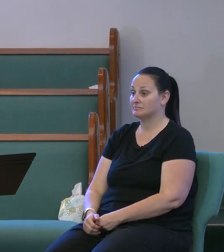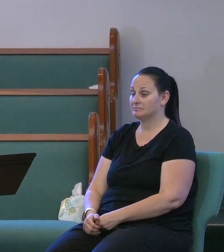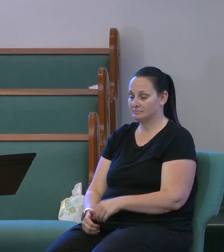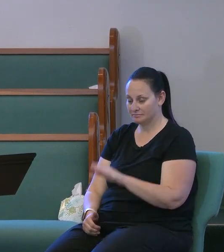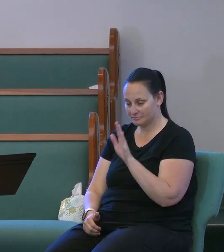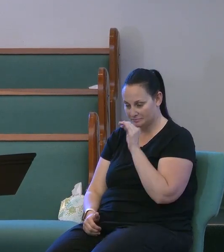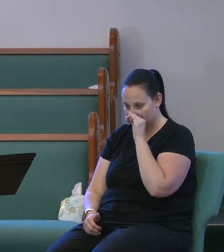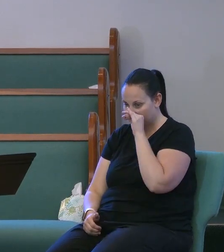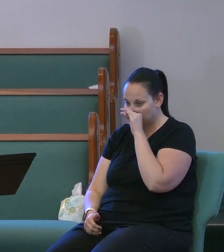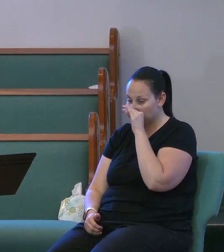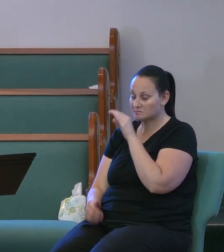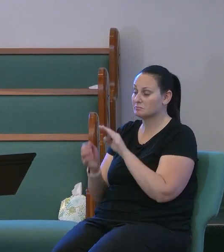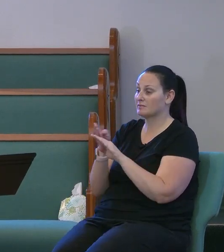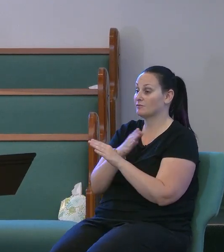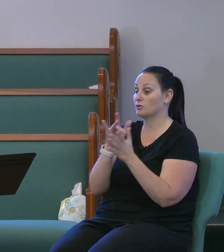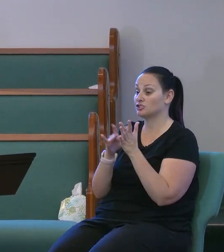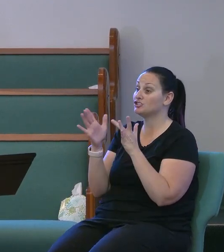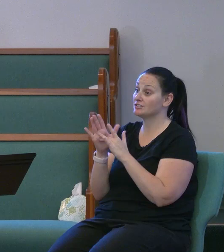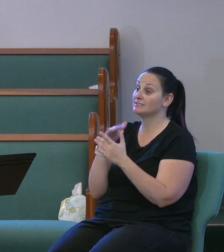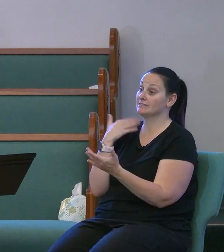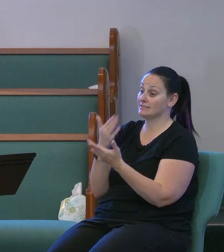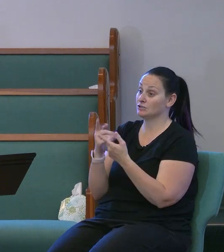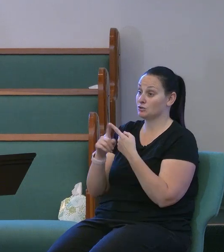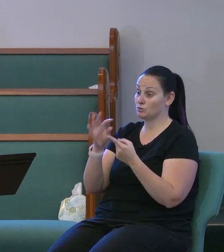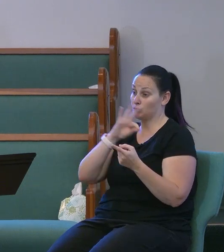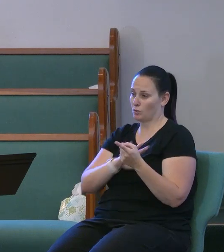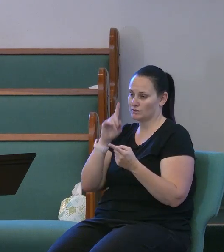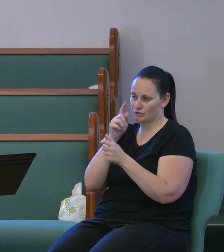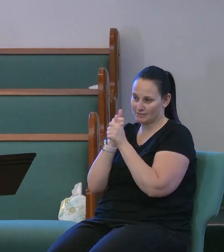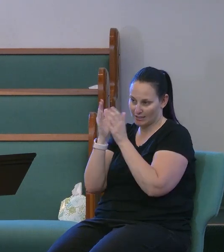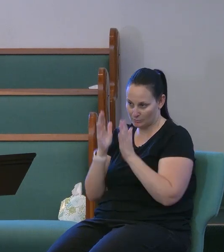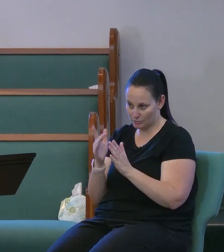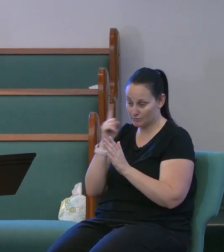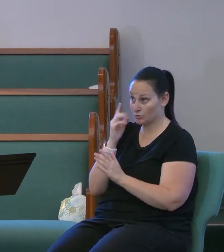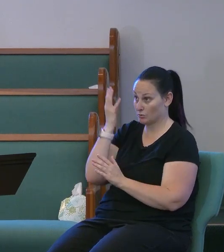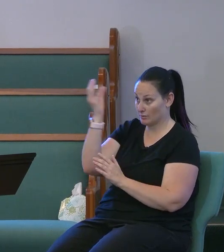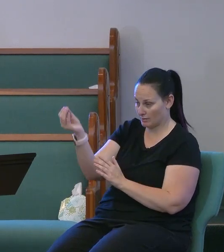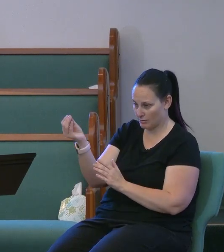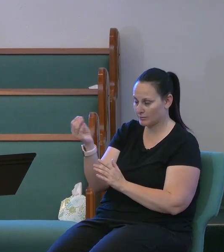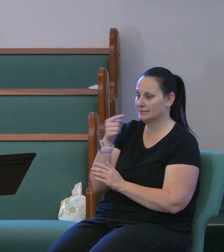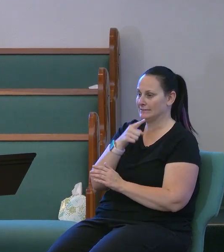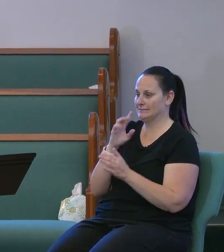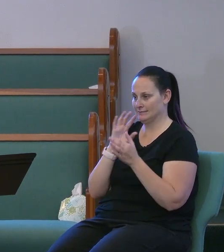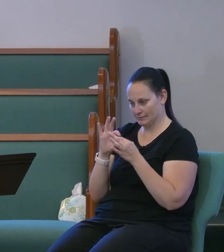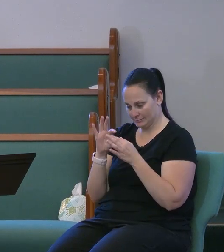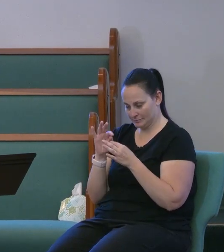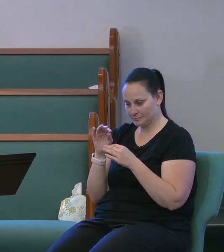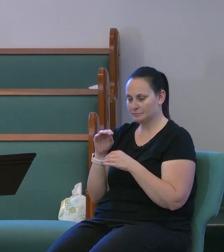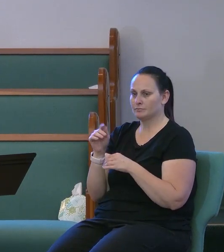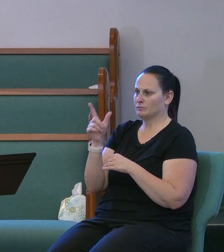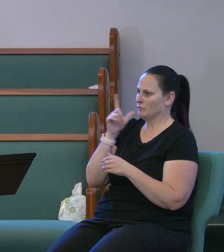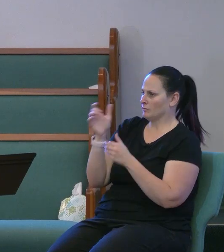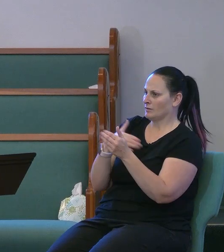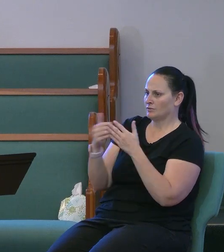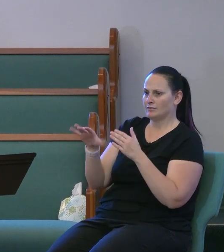Now, just before Jesus gets to the rewards for the disciples for going out, he says, whoever